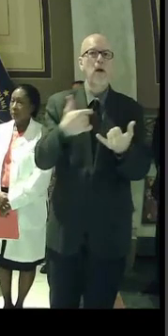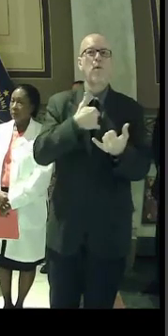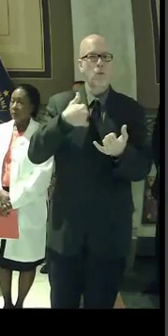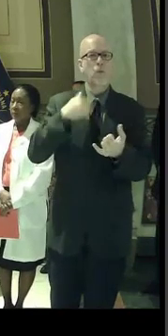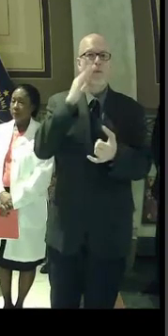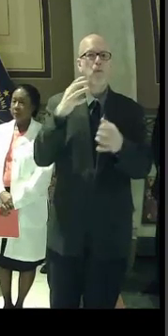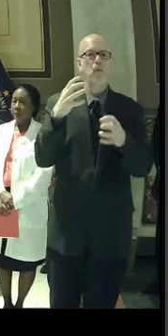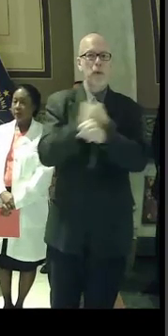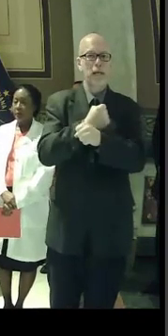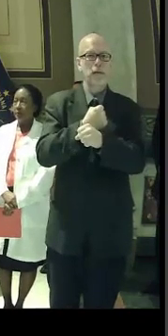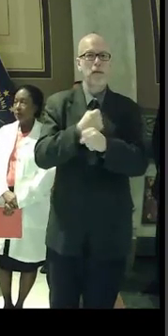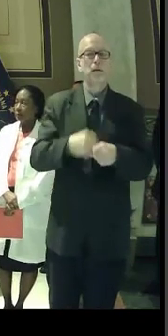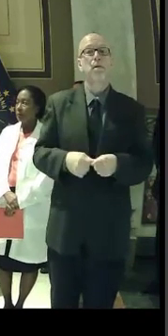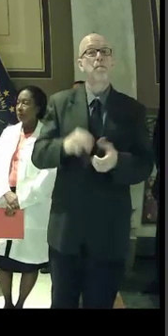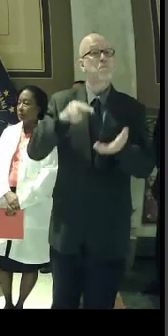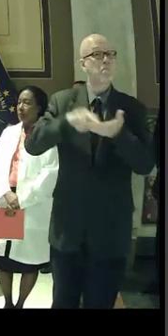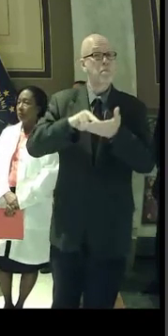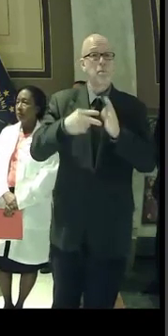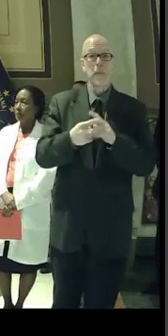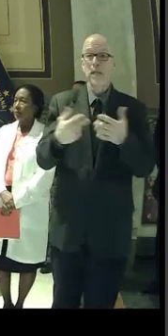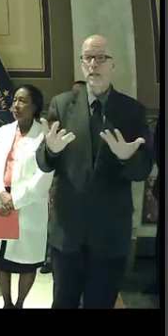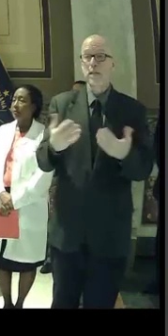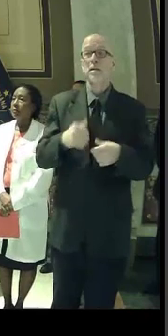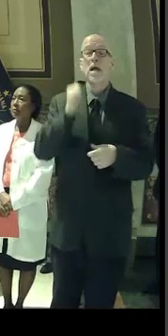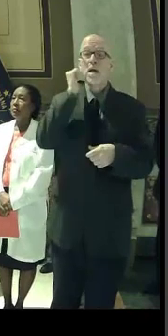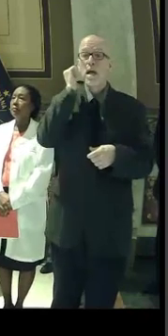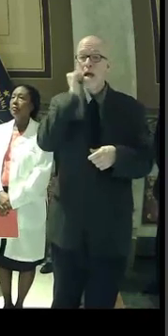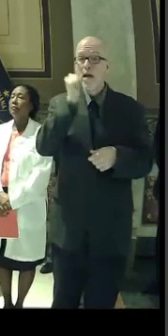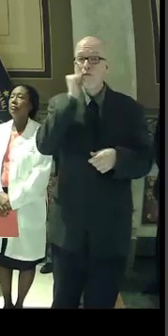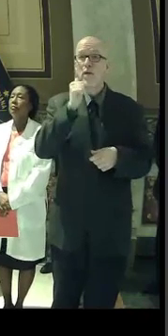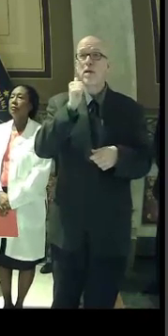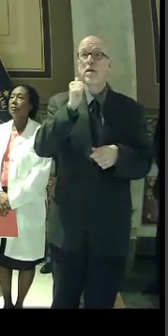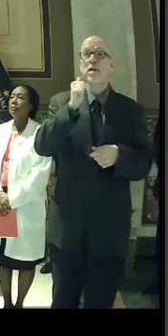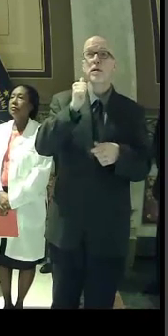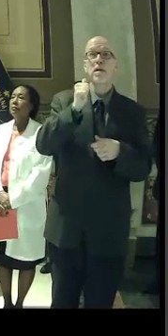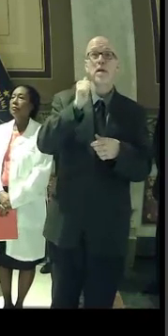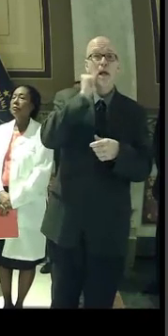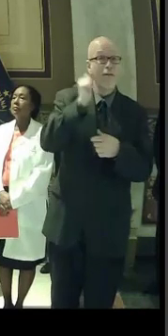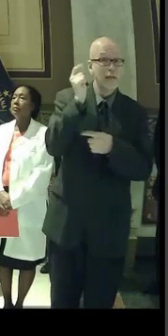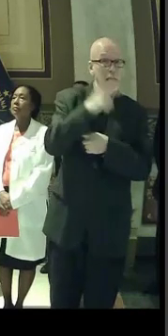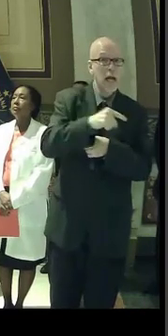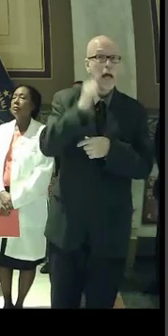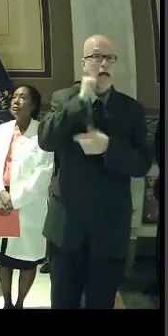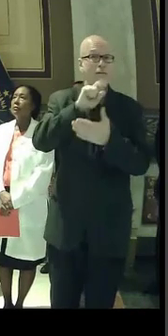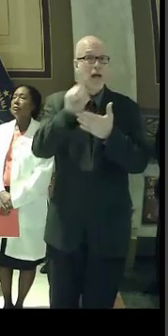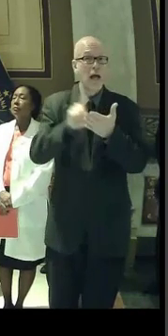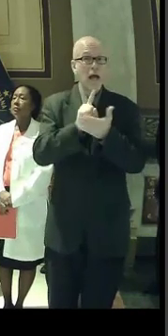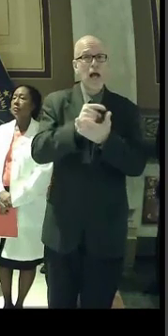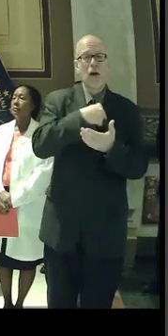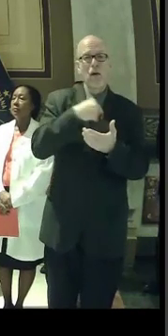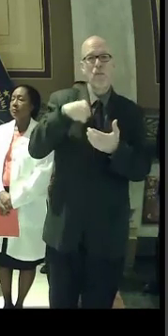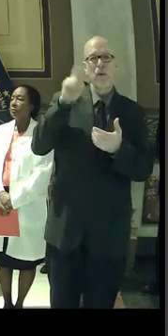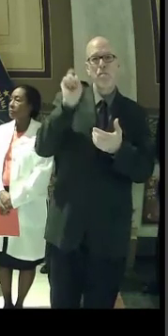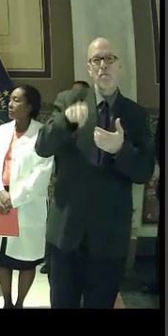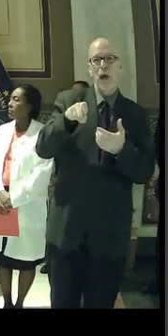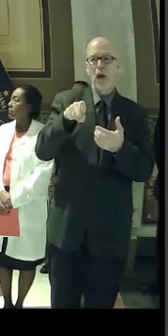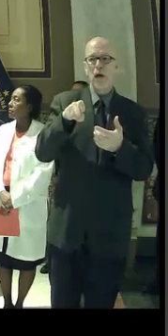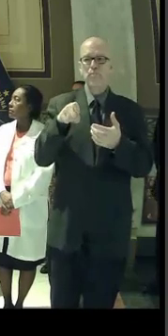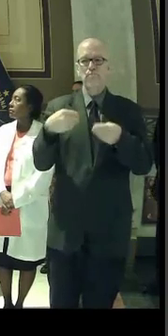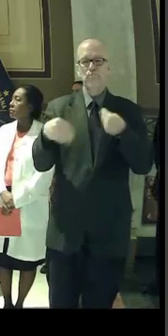this war, which requires us on a daily, if not hourly basis, to be nimble enough, agile